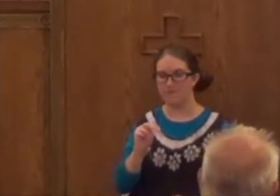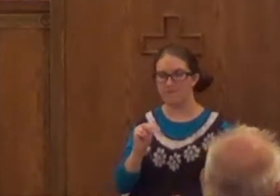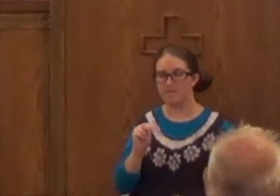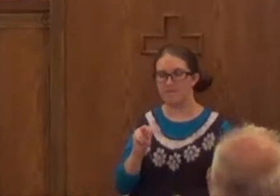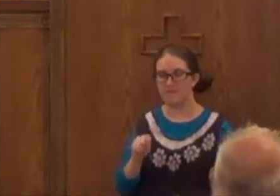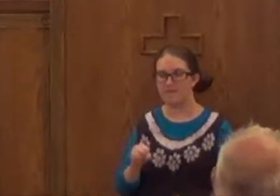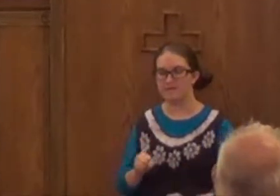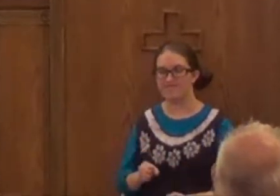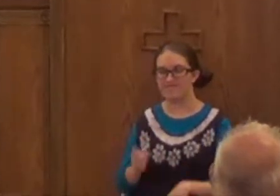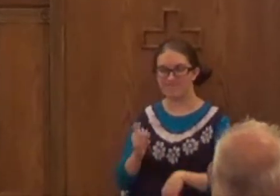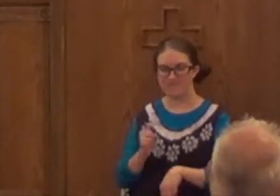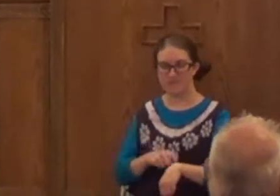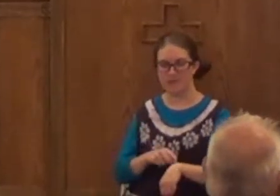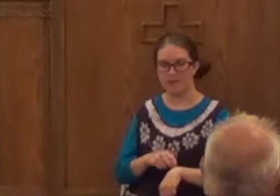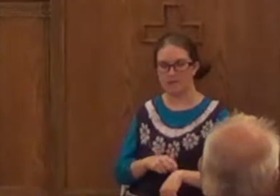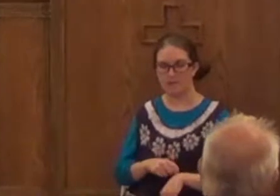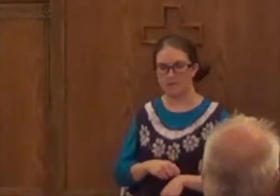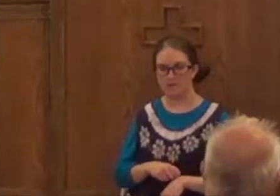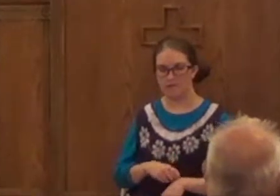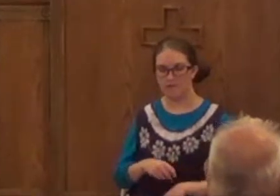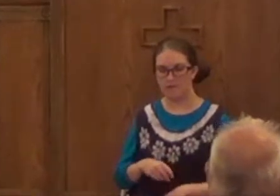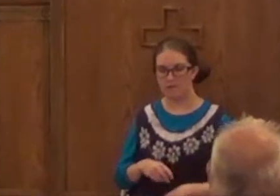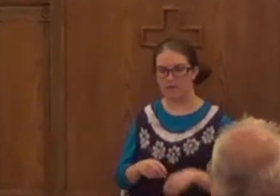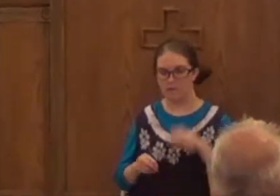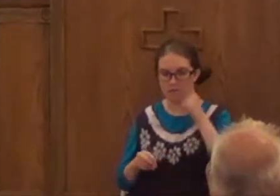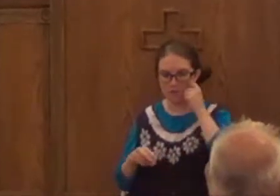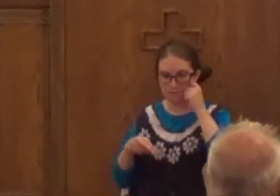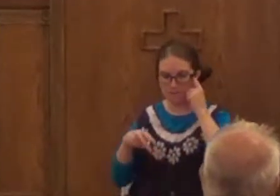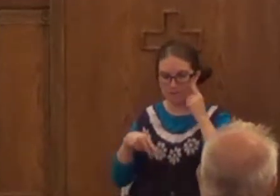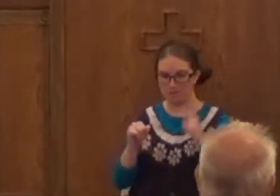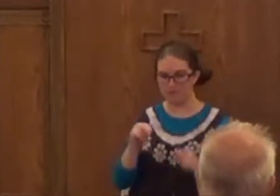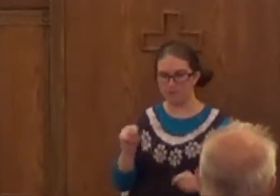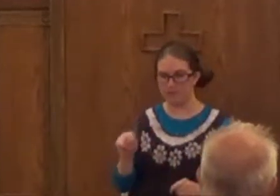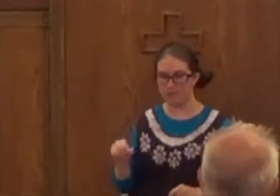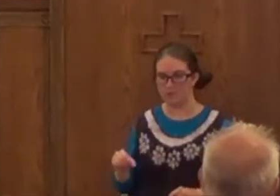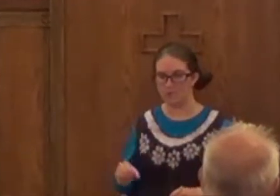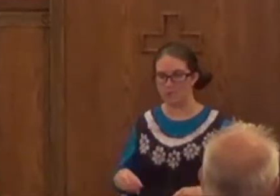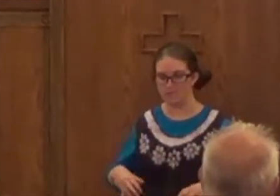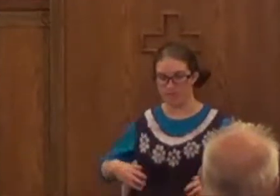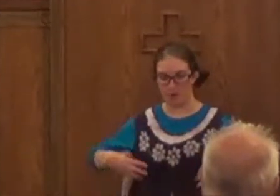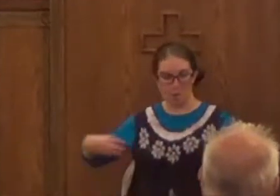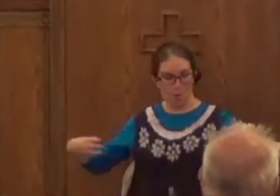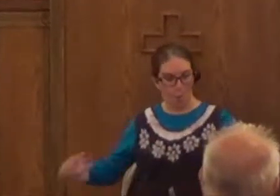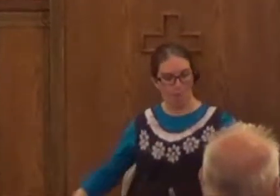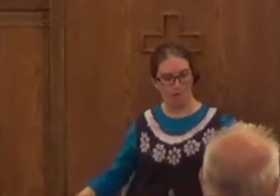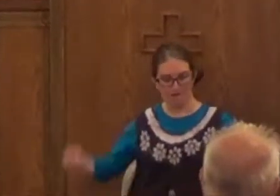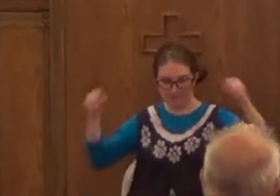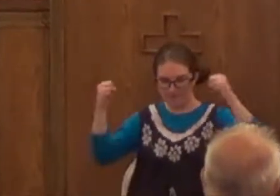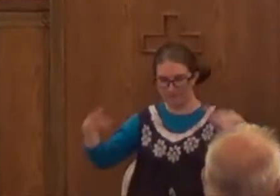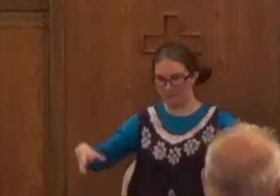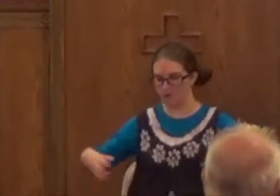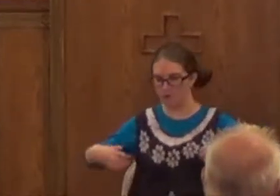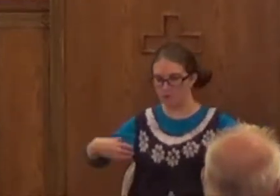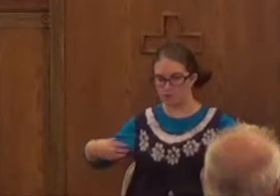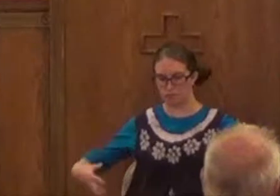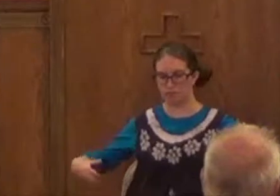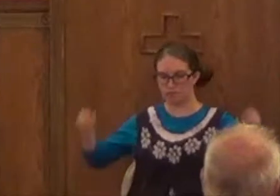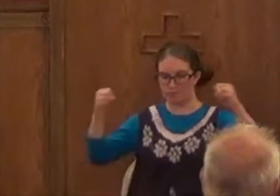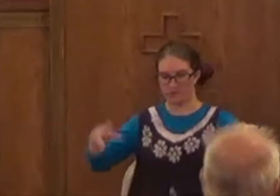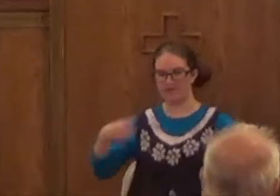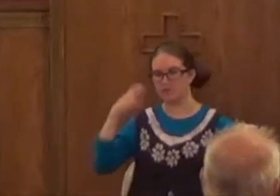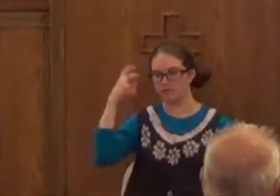at this time, this was at the pinnacle of my weight loss, when I was losing weight like crazy. You know, whenever